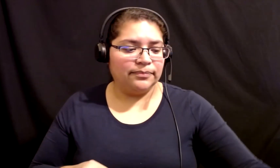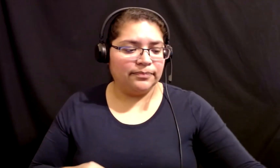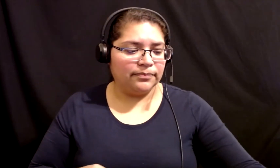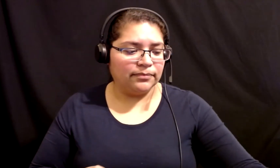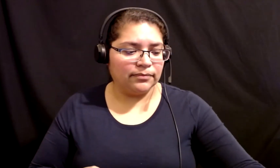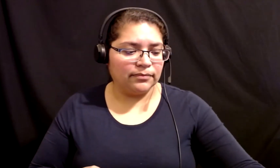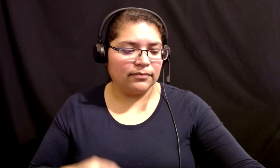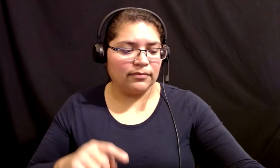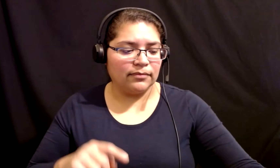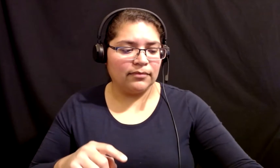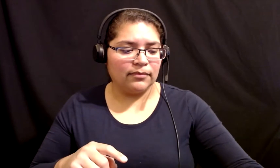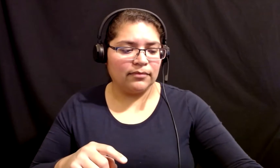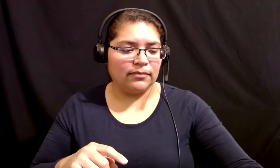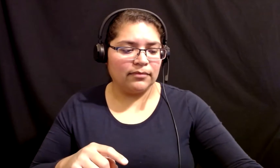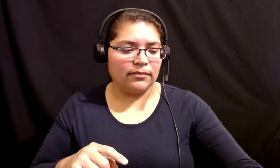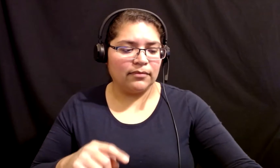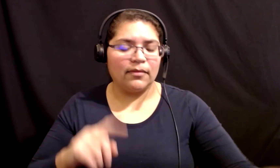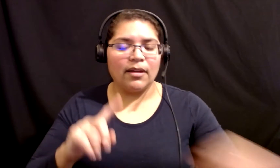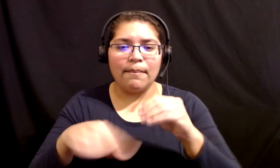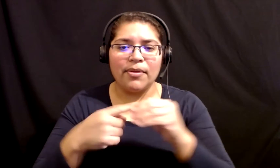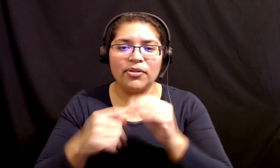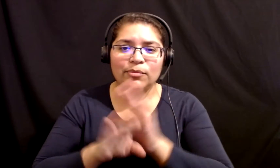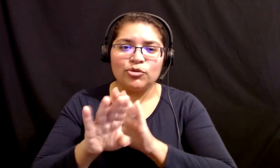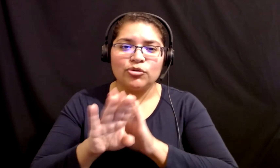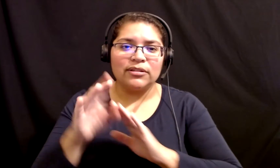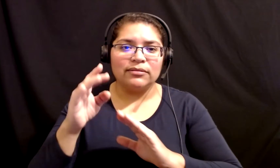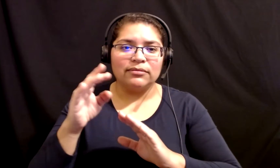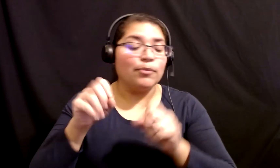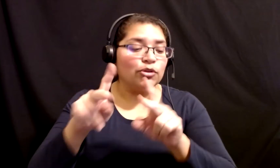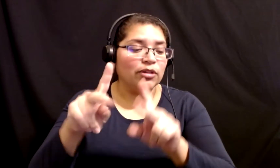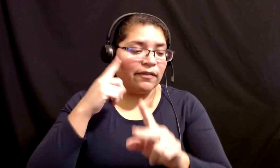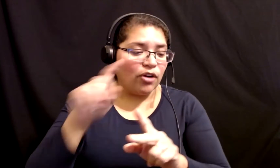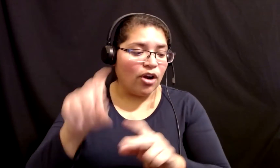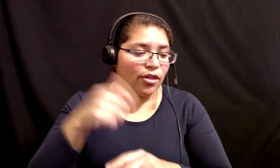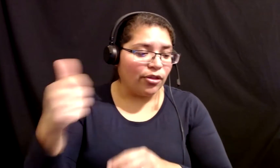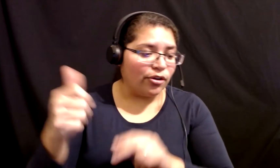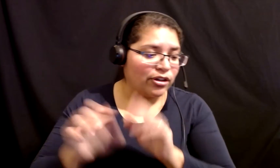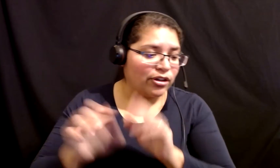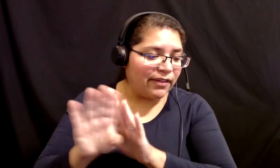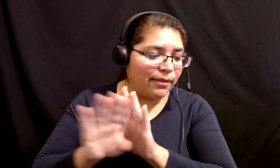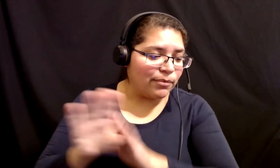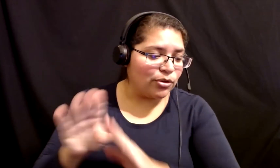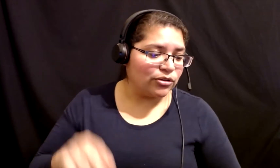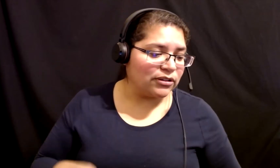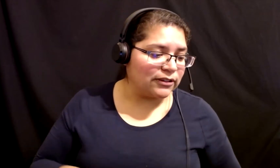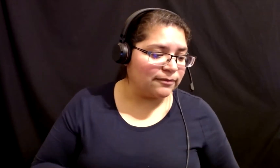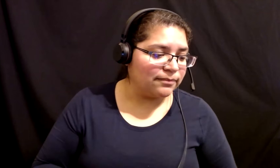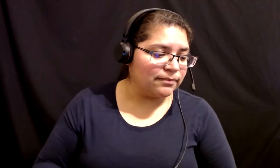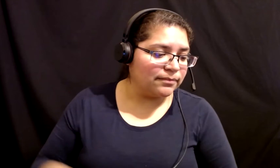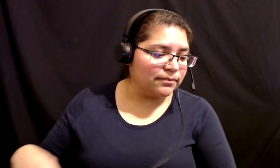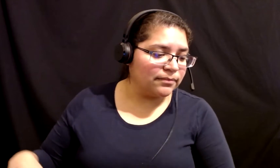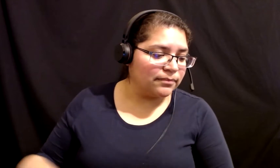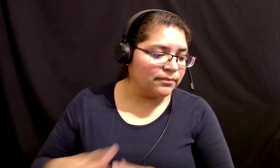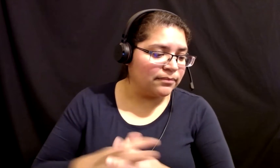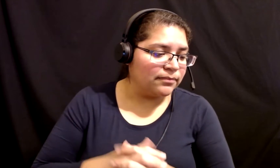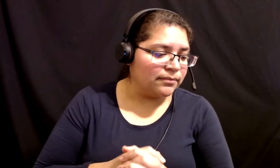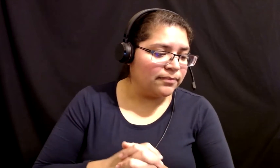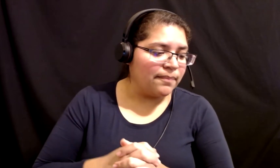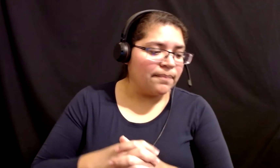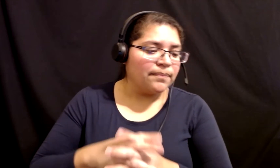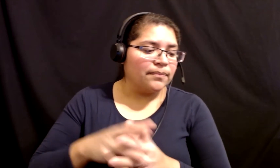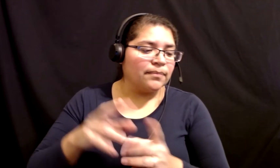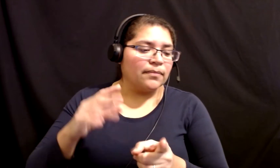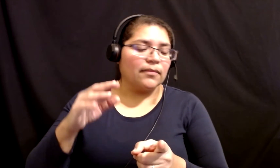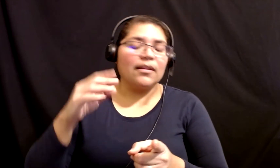About the opportunity for other developers to add to the pipeline list? Sure. I was just asking, if I think